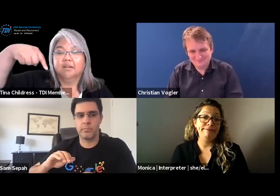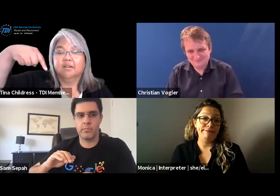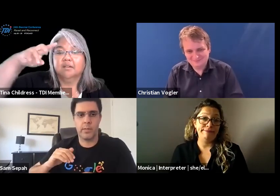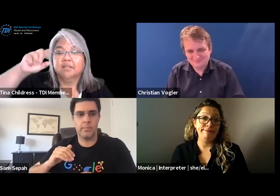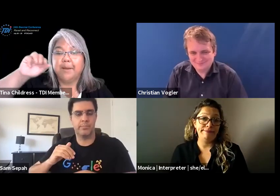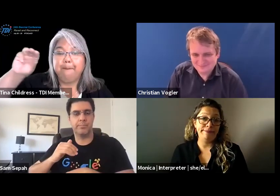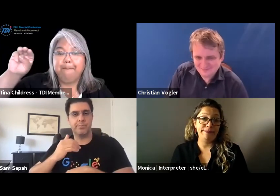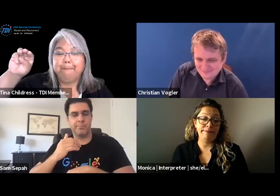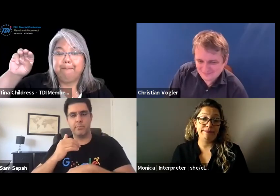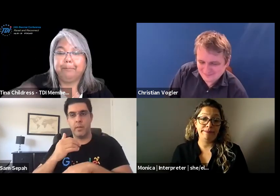Sam.